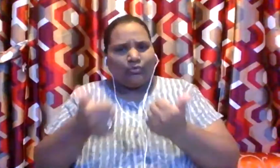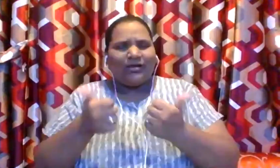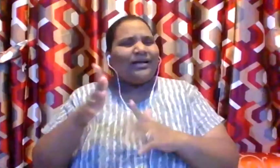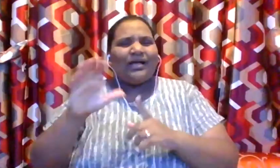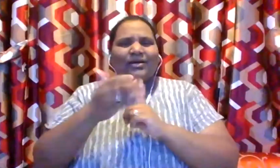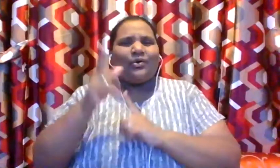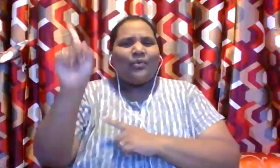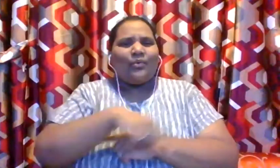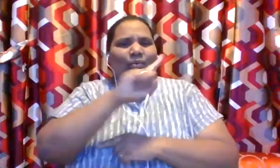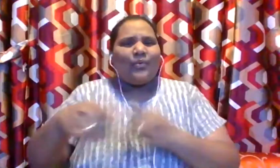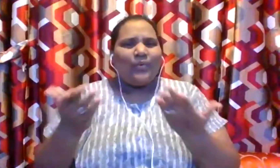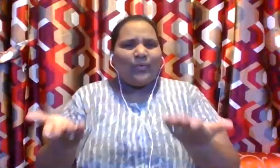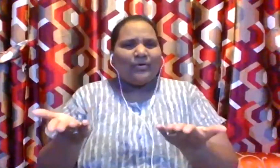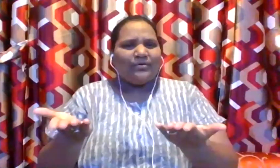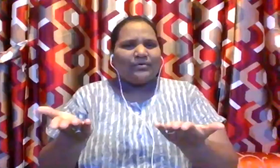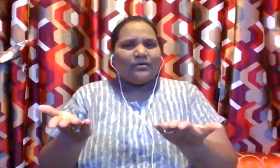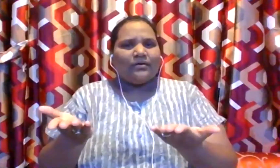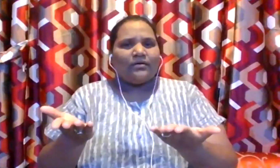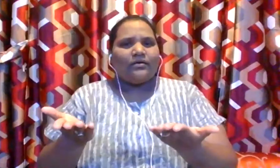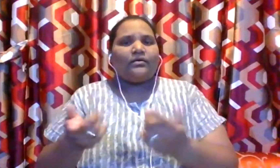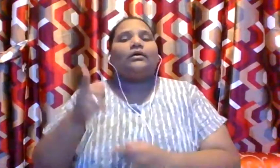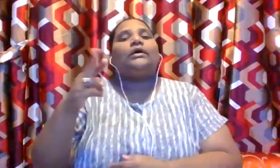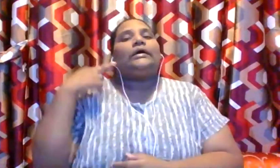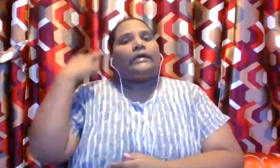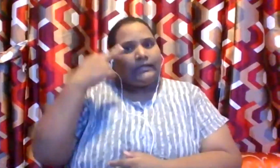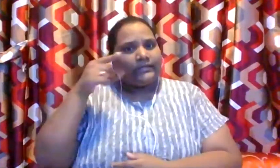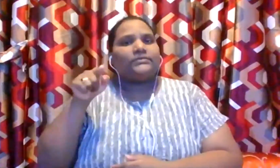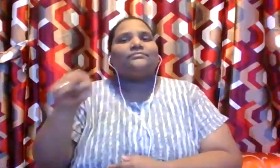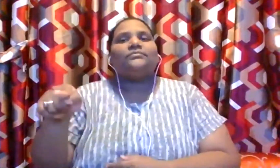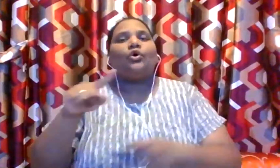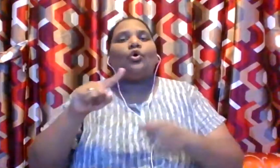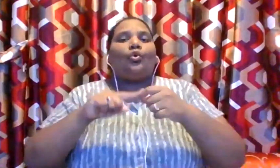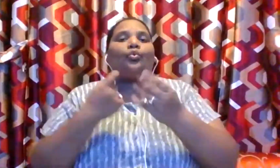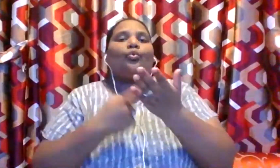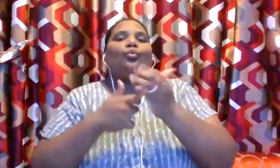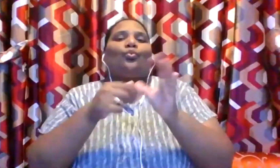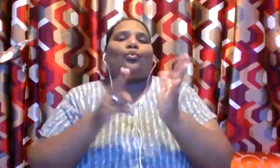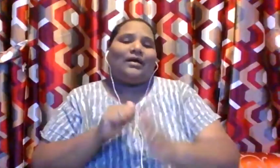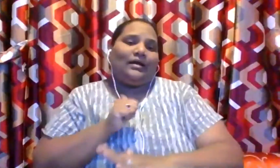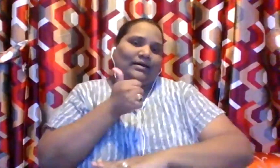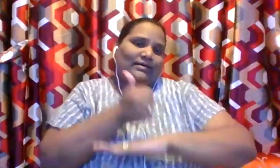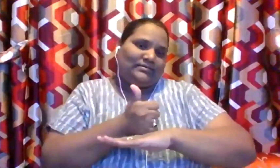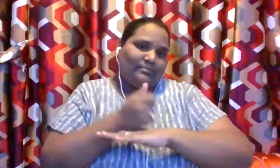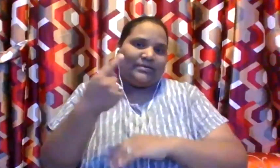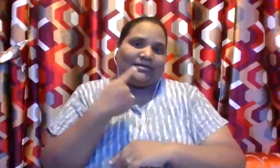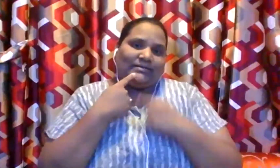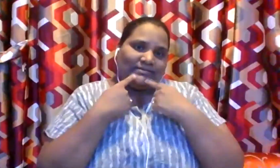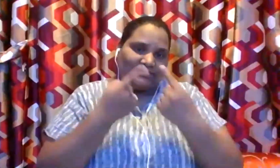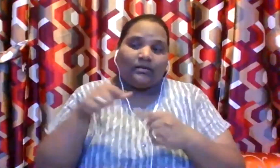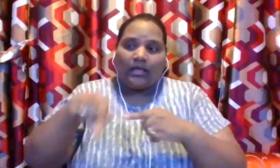sin. So, to establish peace and harmony and some sort of morals in society, Lord